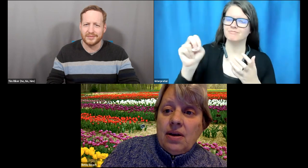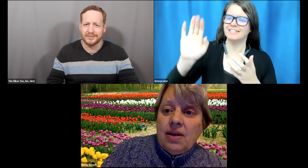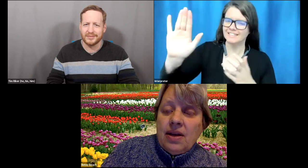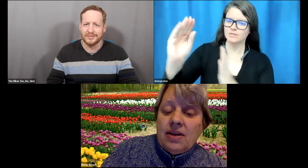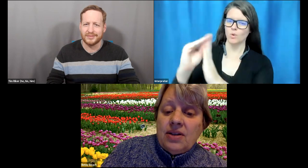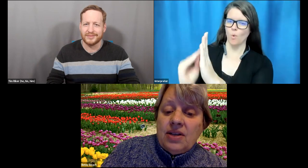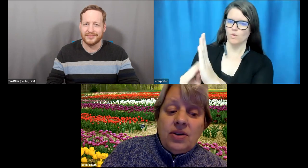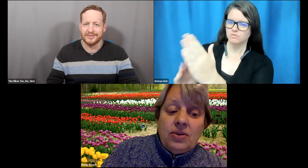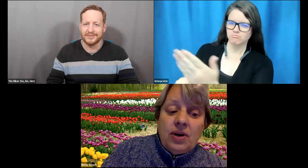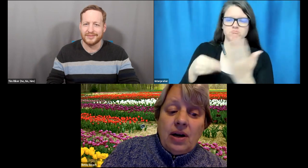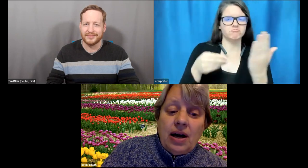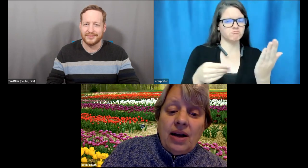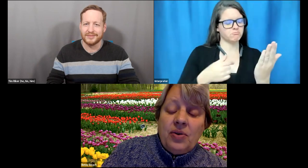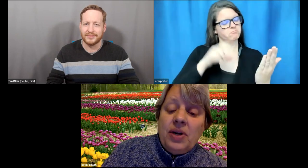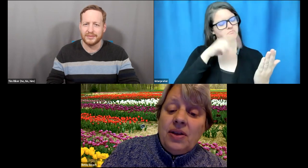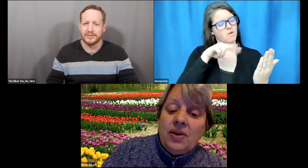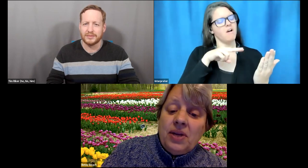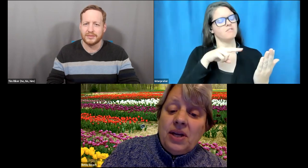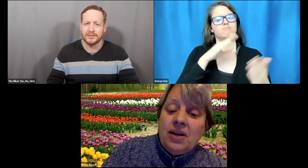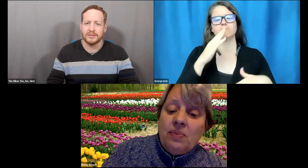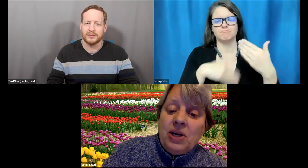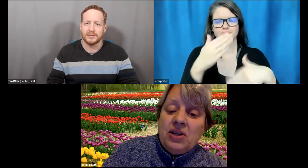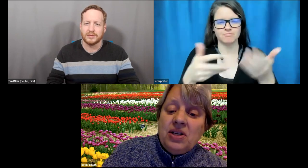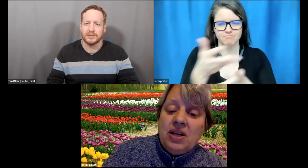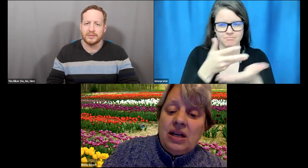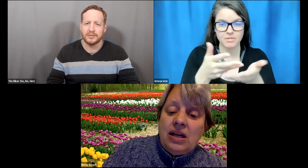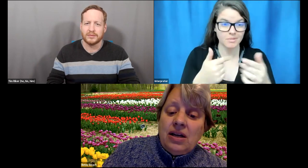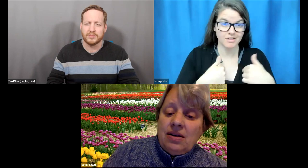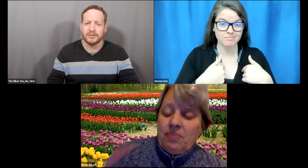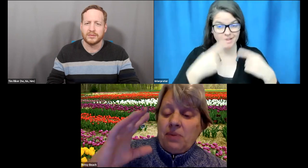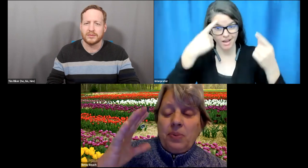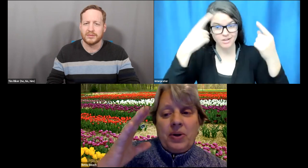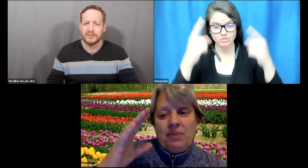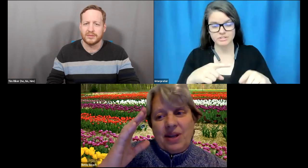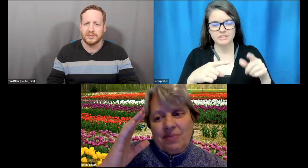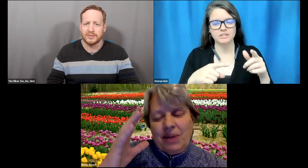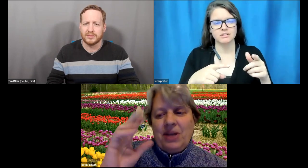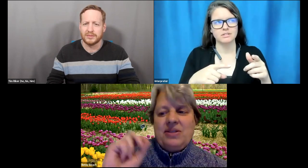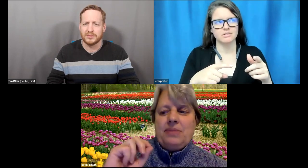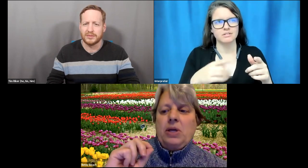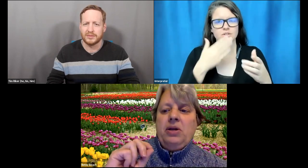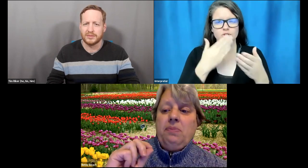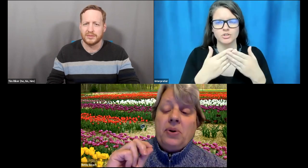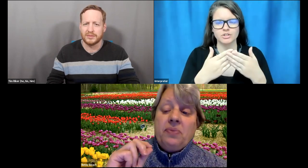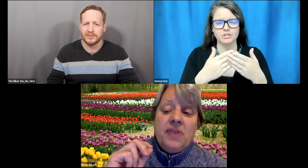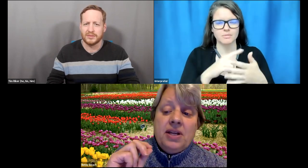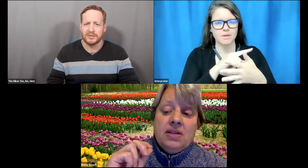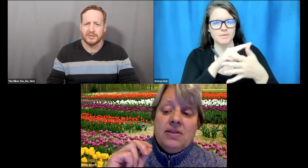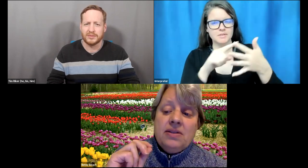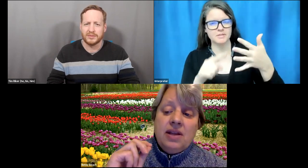and then continue. I agree though that it would be good to pinpoint maybe a small number of things in the